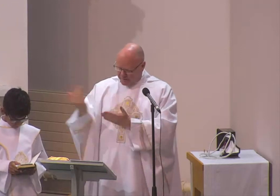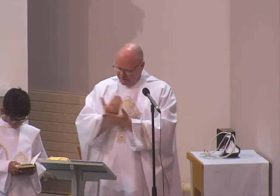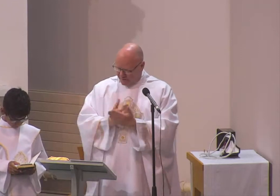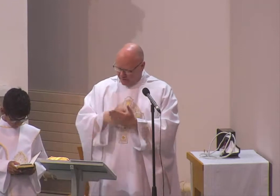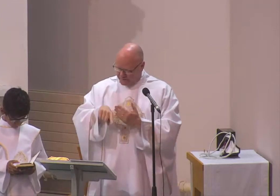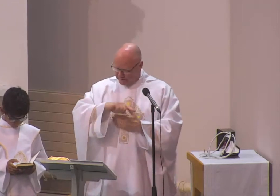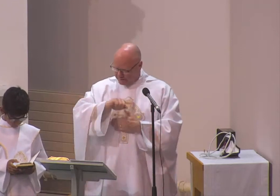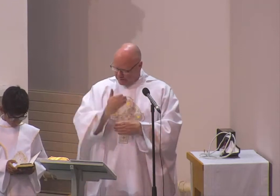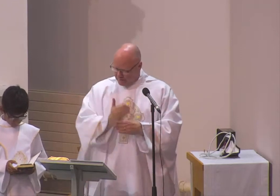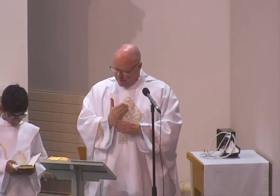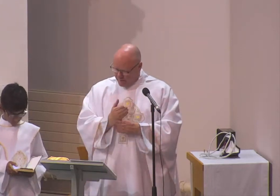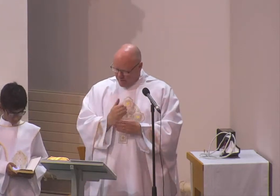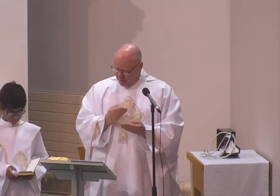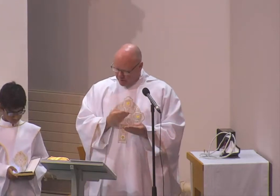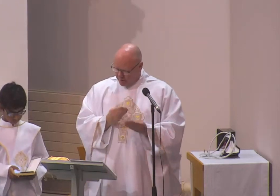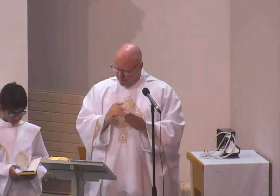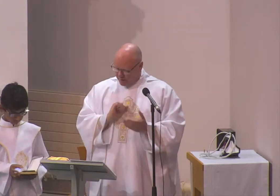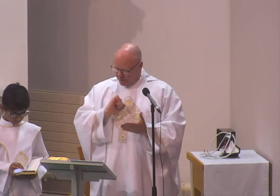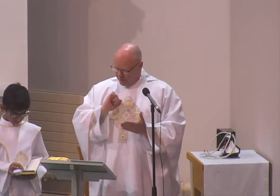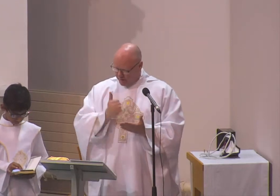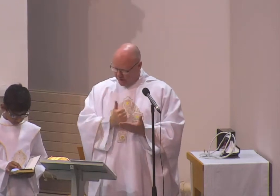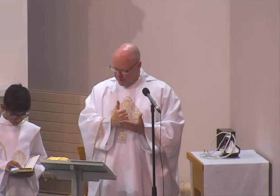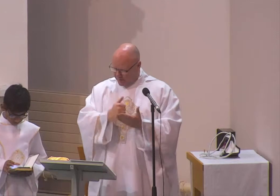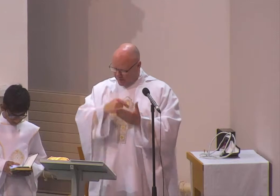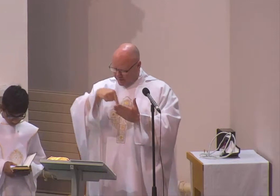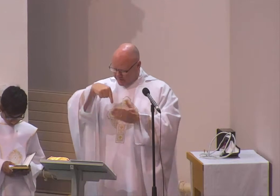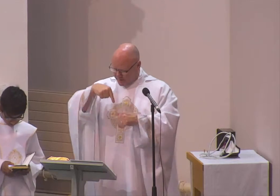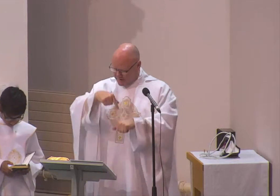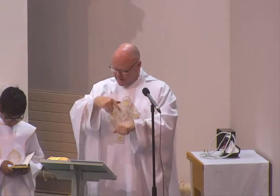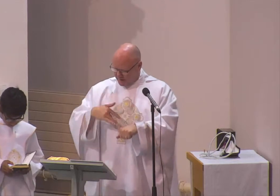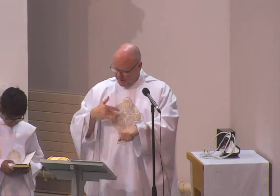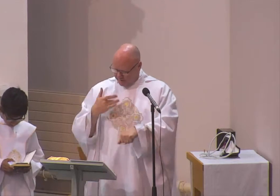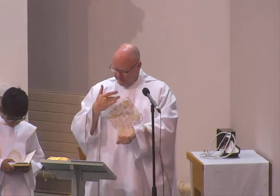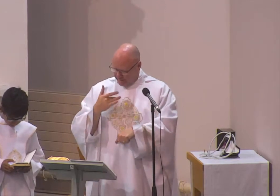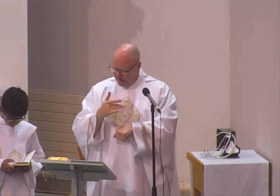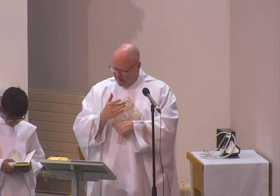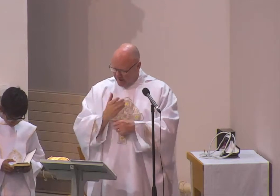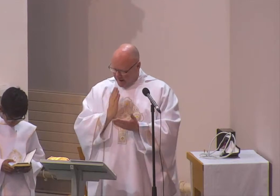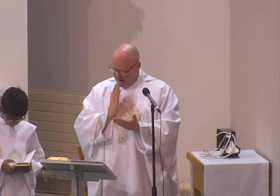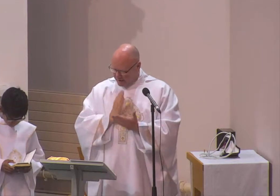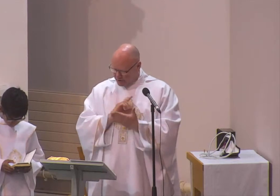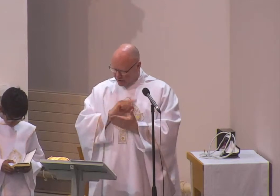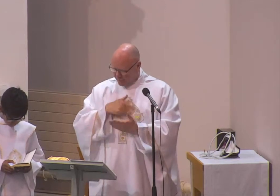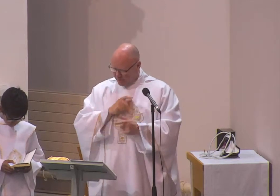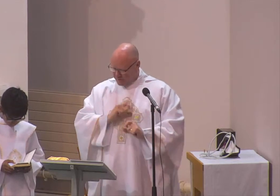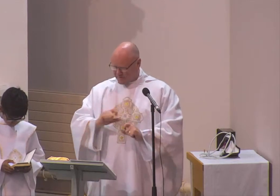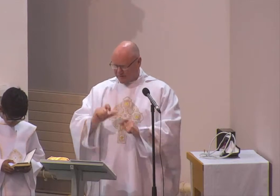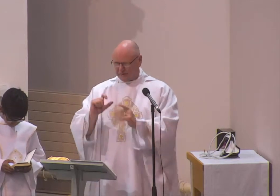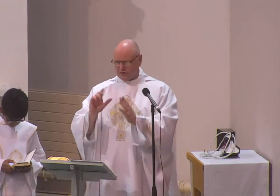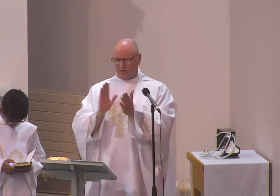us. May bring your help in this present life and ensure for us eternal